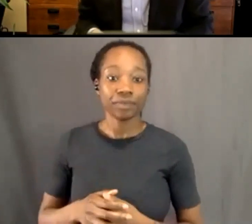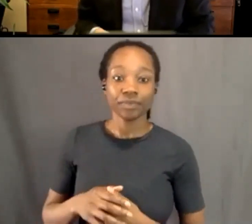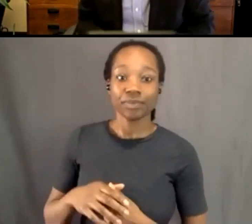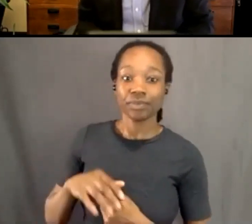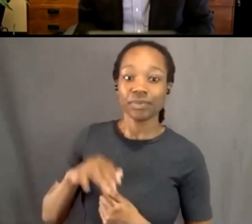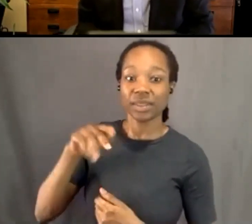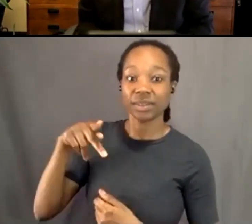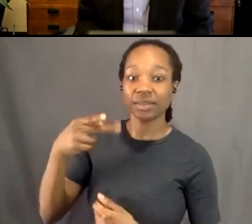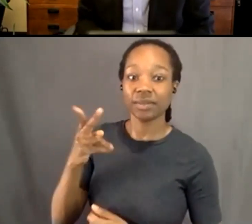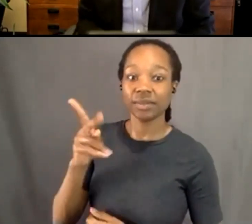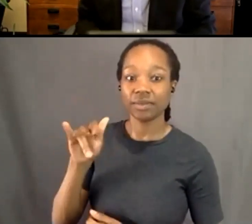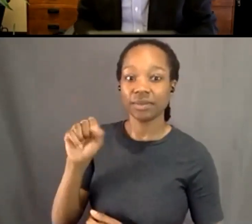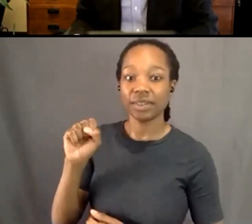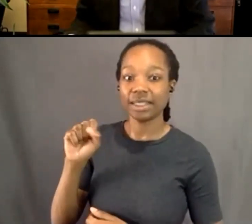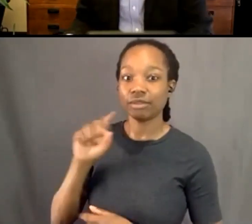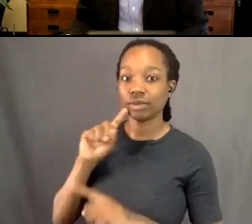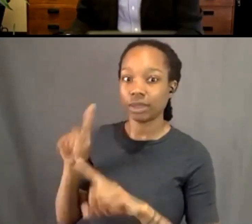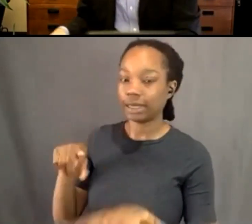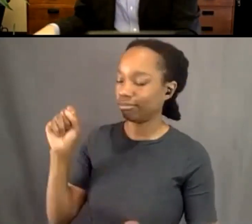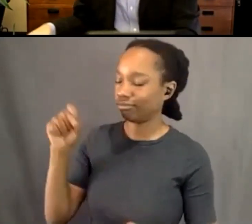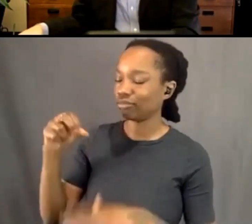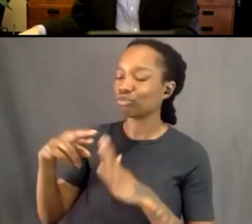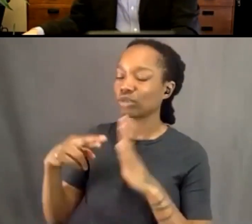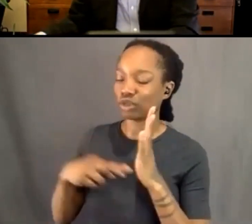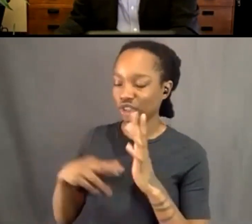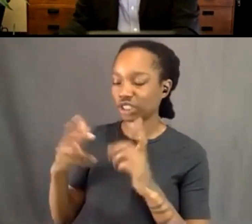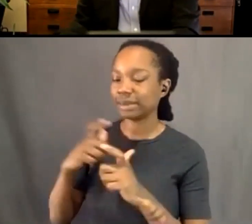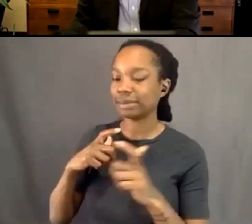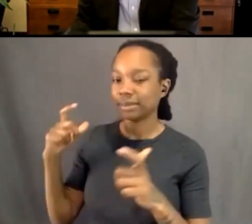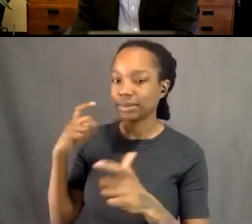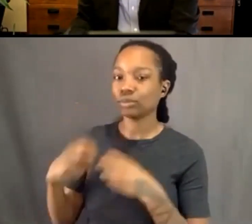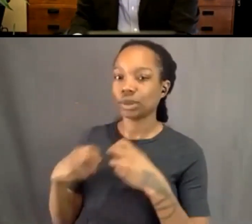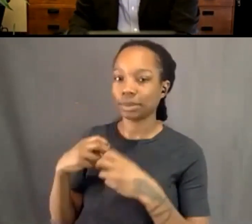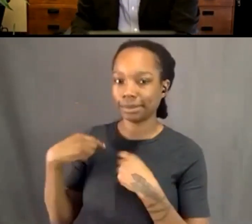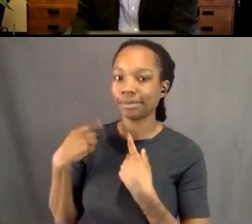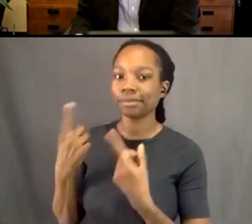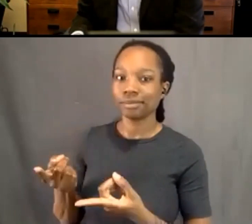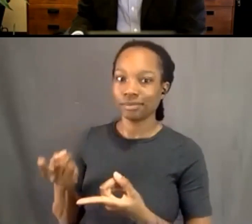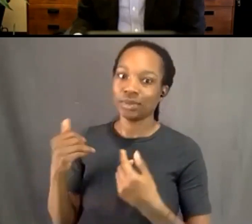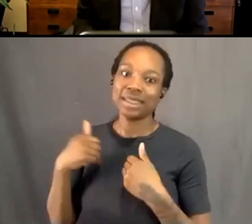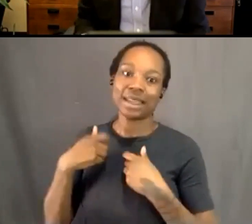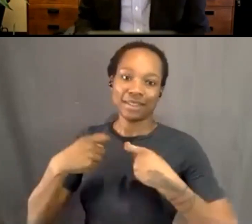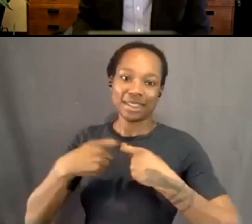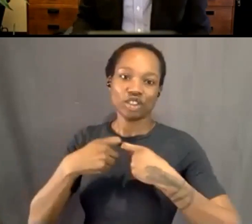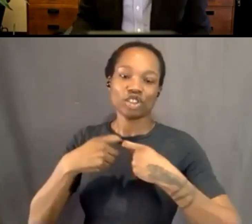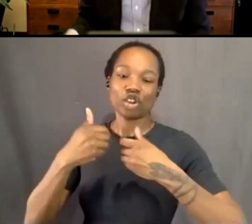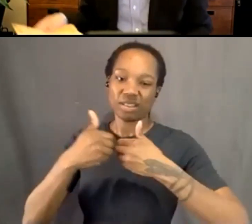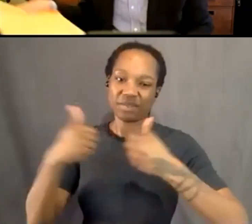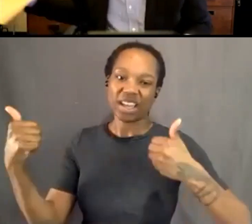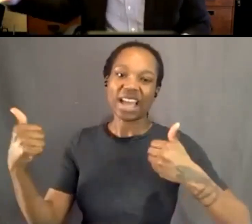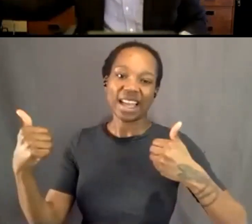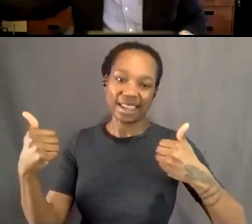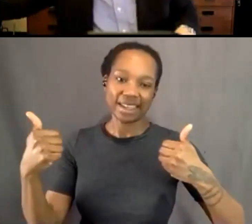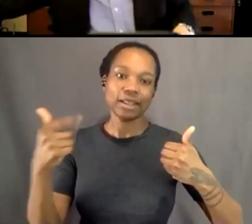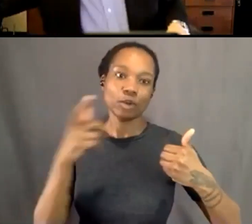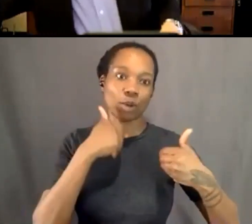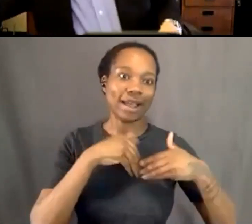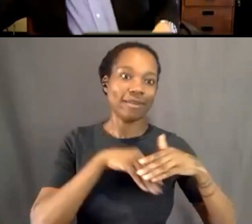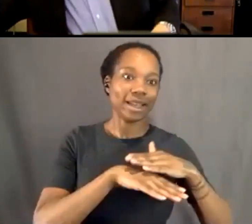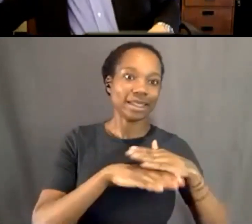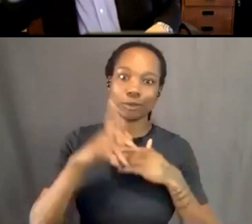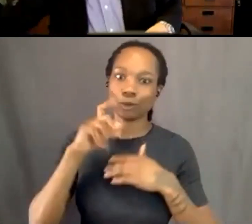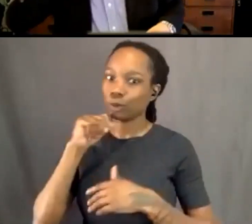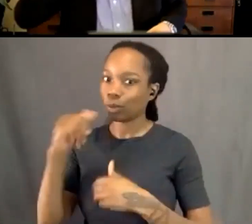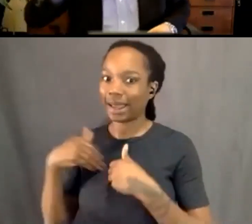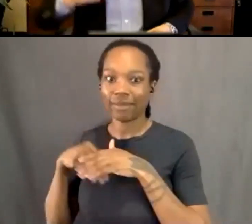been a big problem. There is a big digital divide, we know that. And